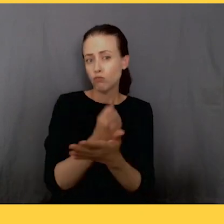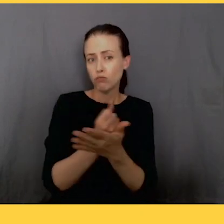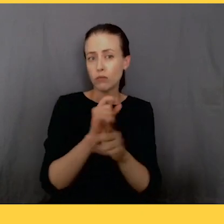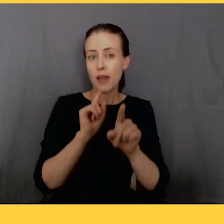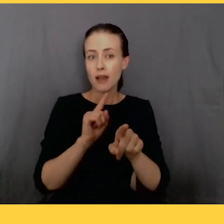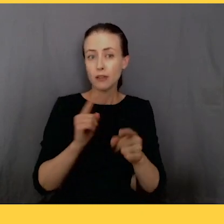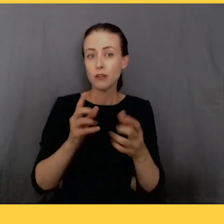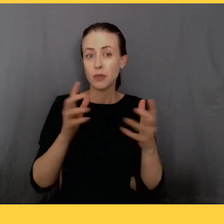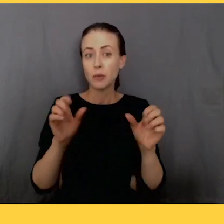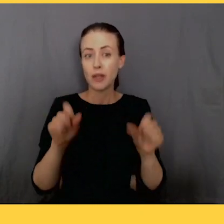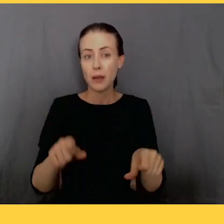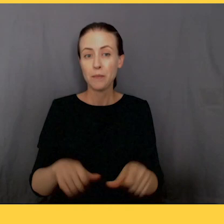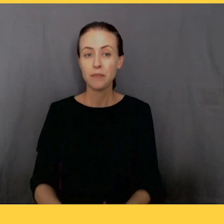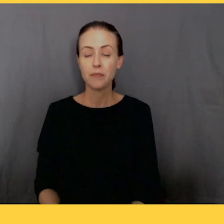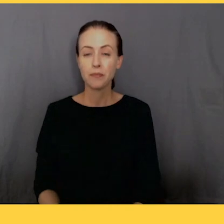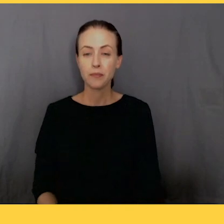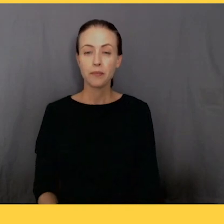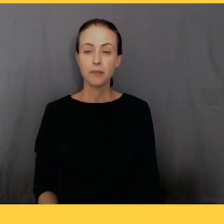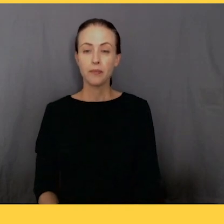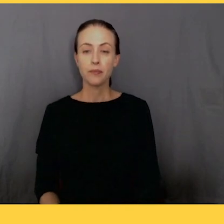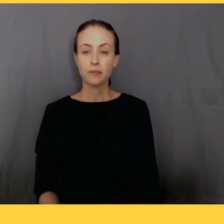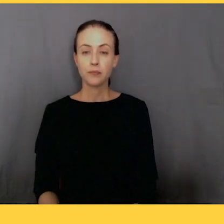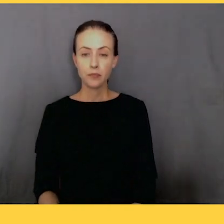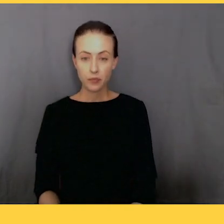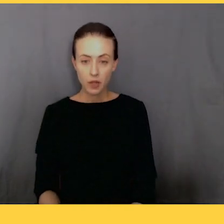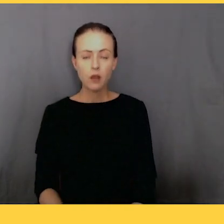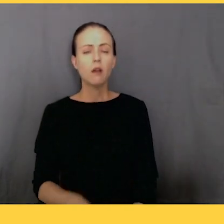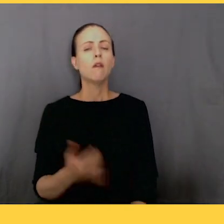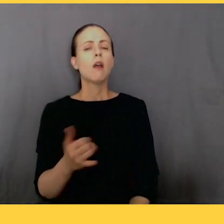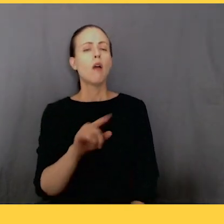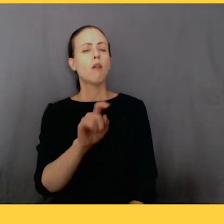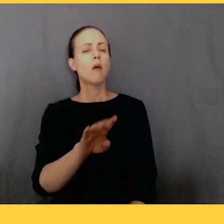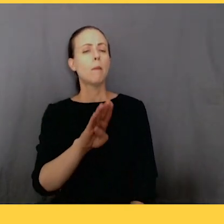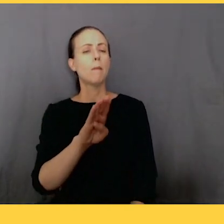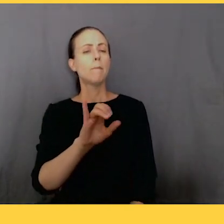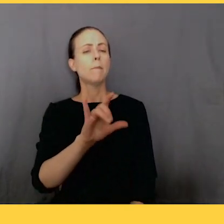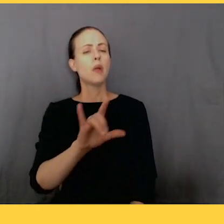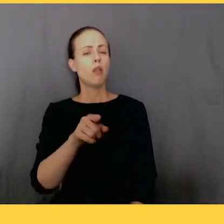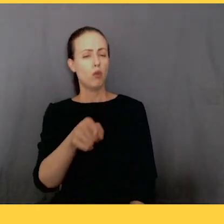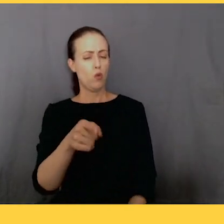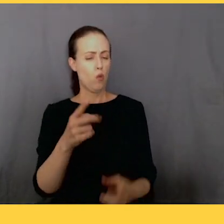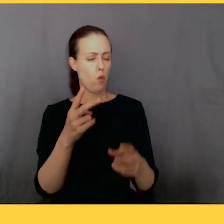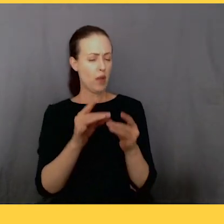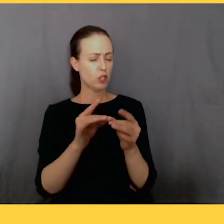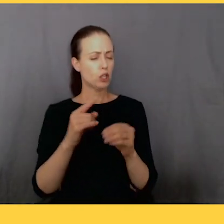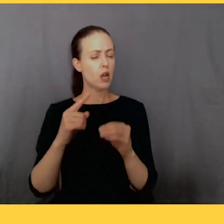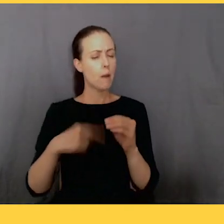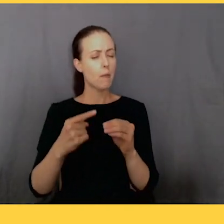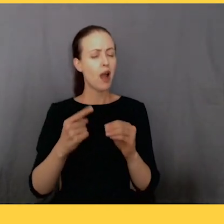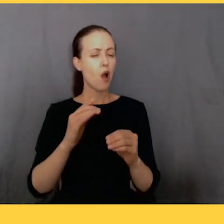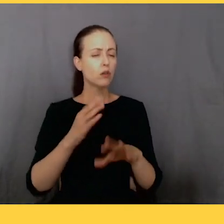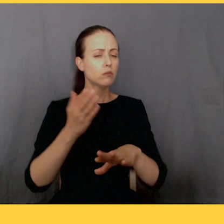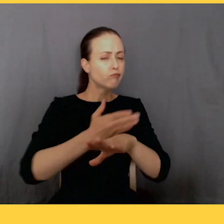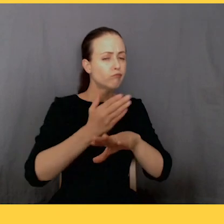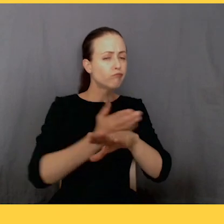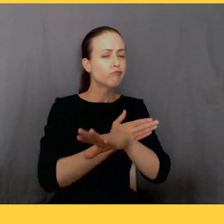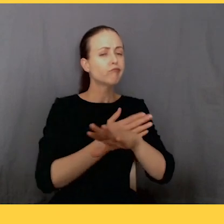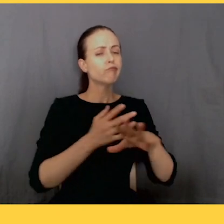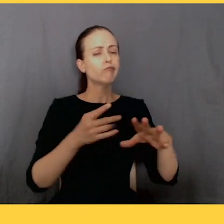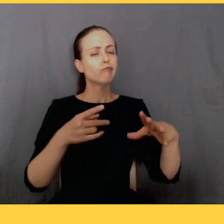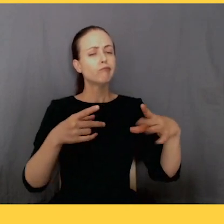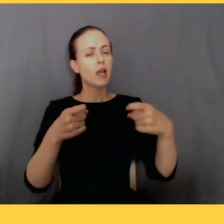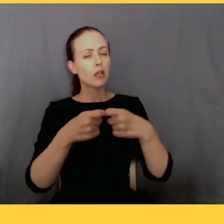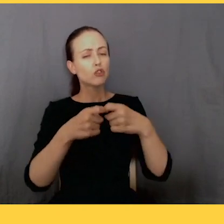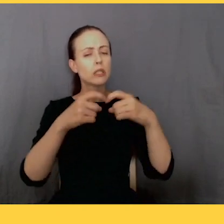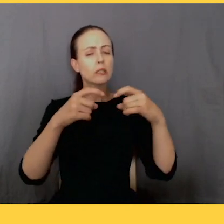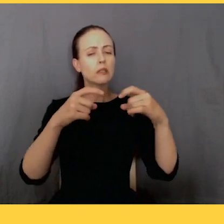can tonight. Bill, you had talked a little bit about grid hardening earlier in the presentation. Can you touch